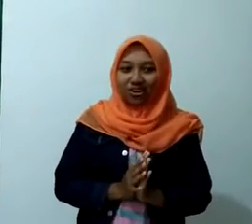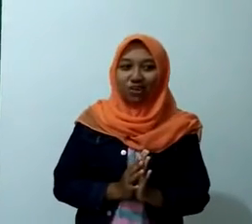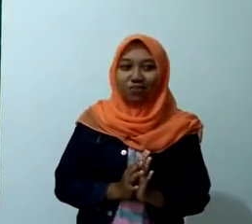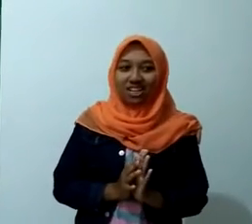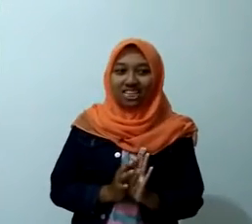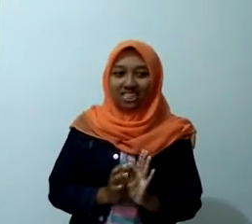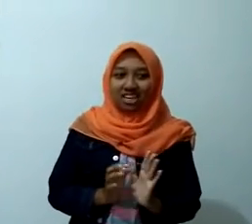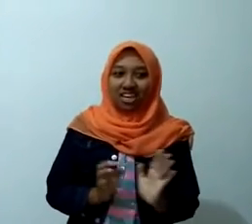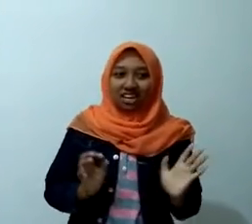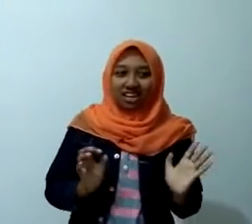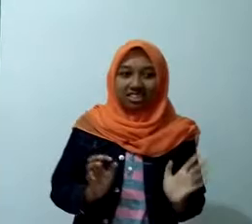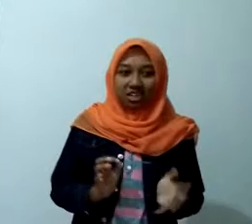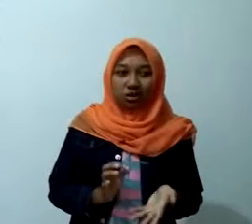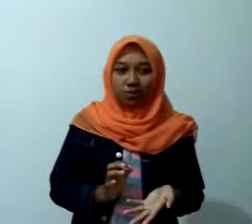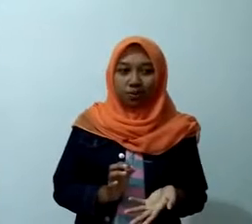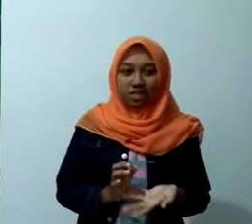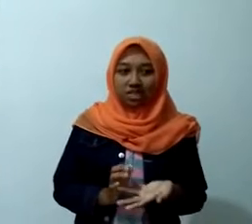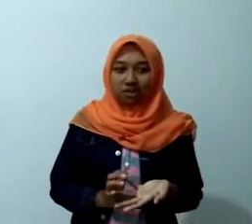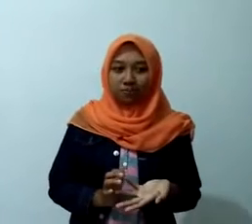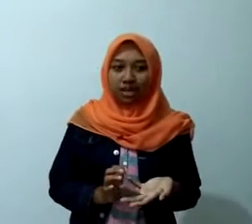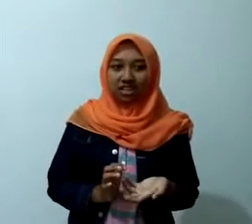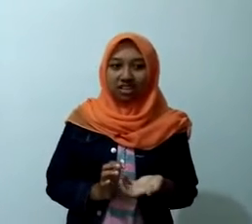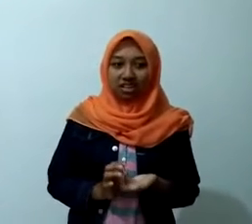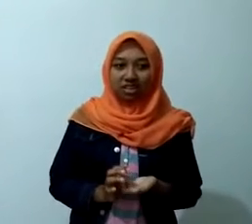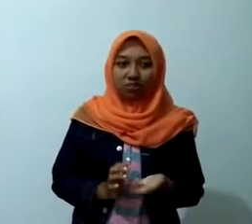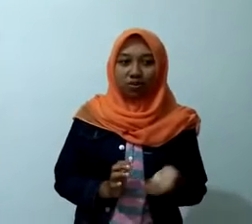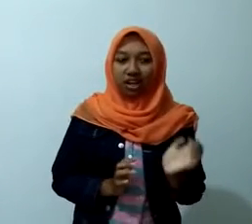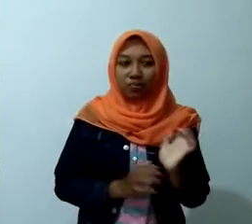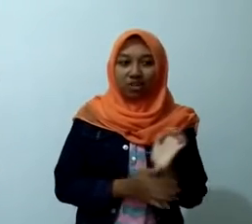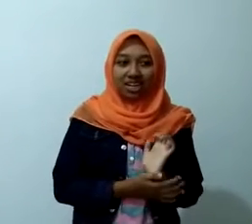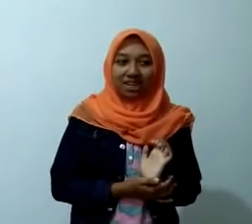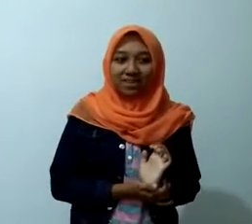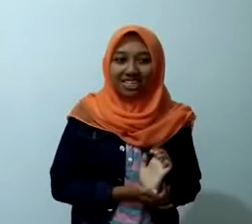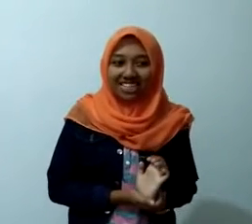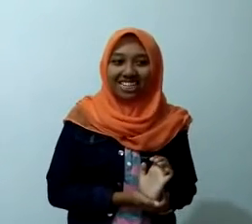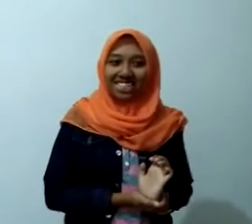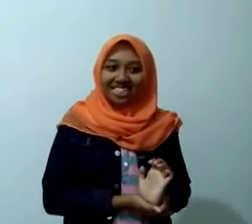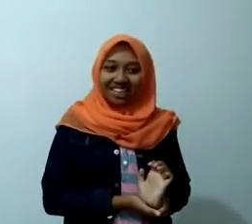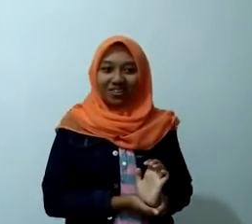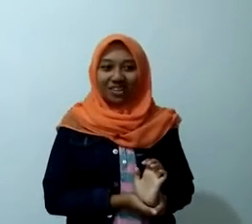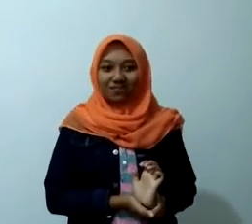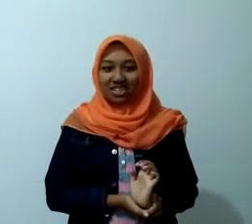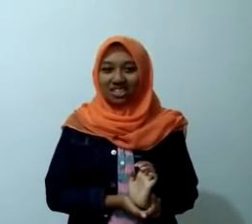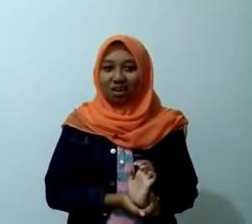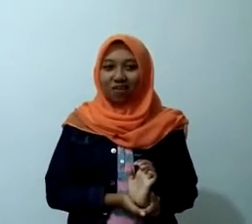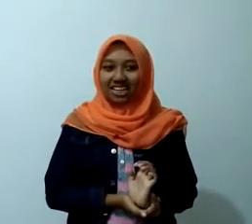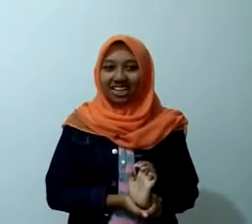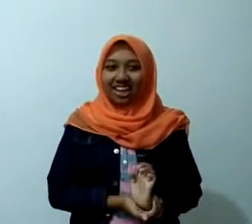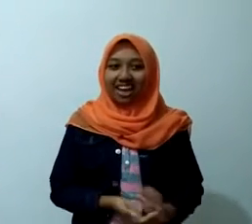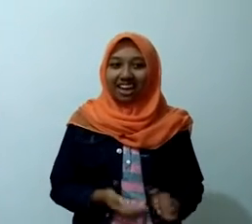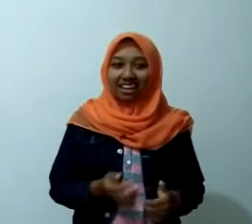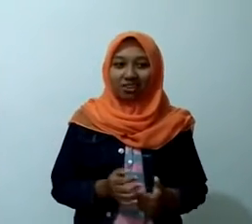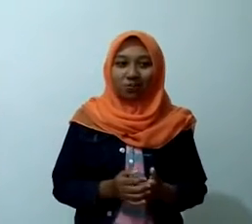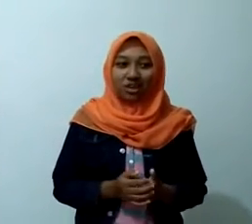the language, vocabulary is partial to be mastered by the learner. Vocabulary mastery is needed to express our idea